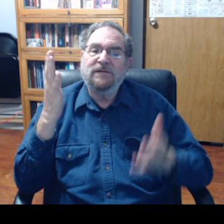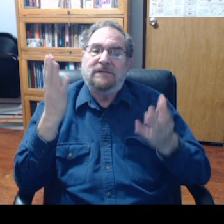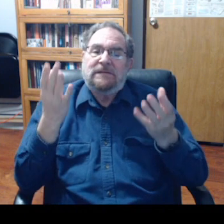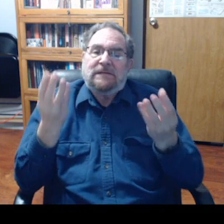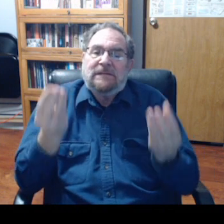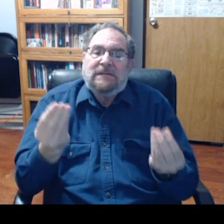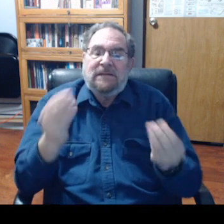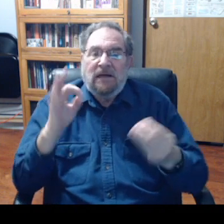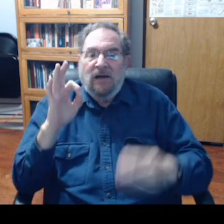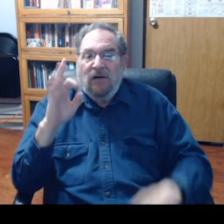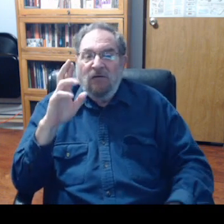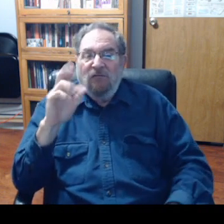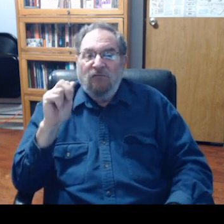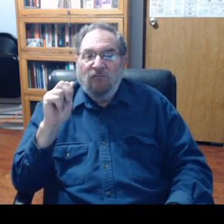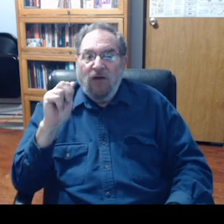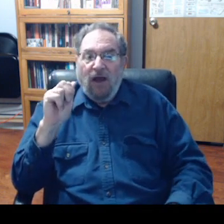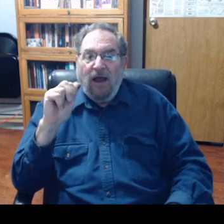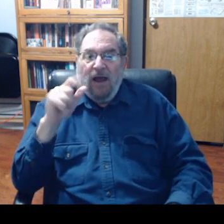of the